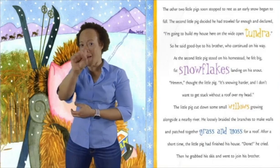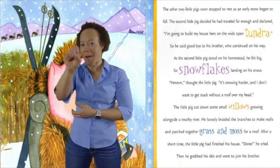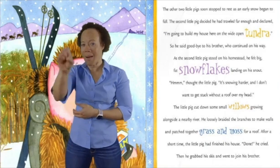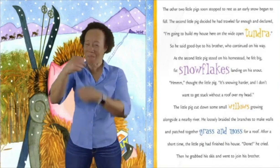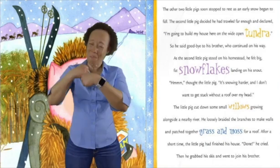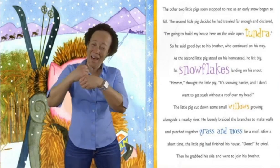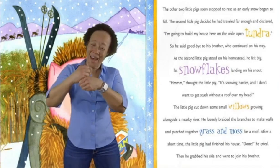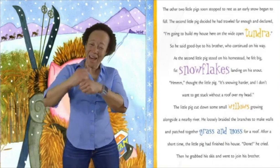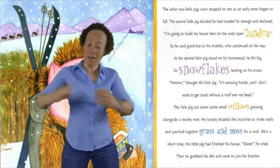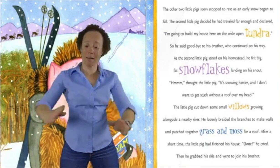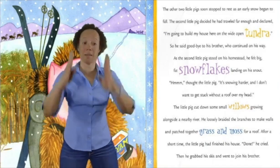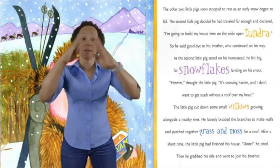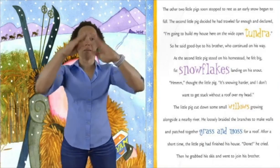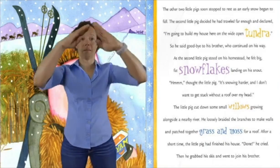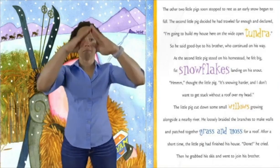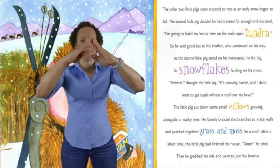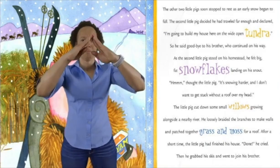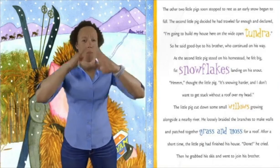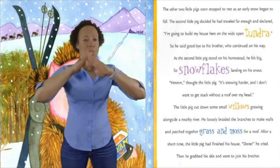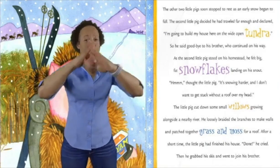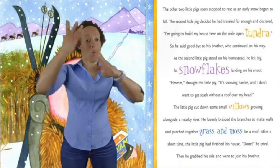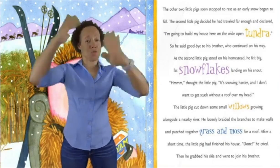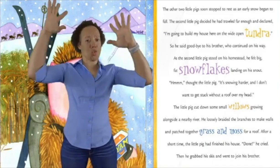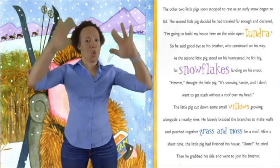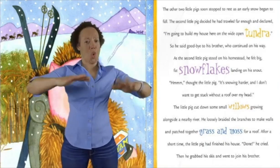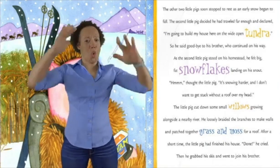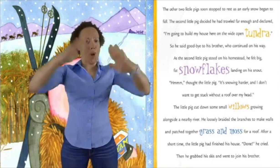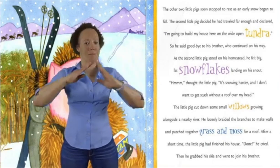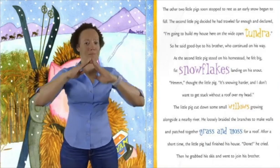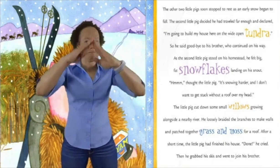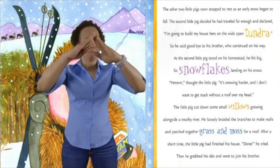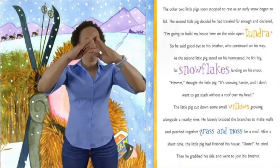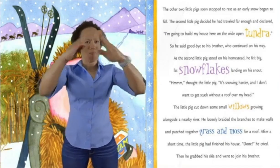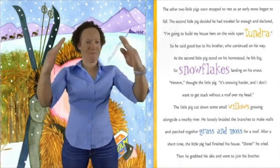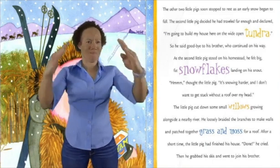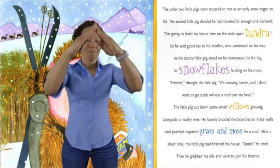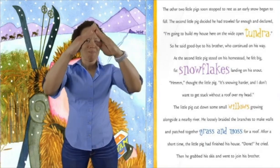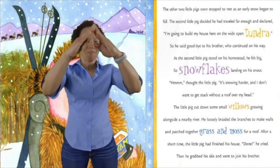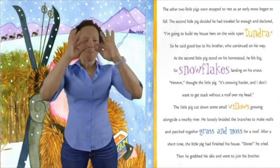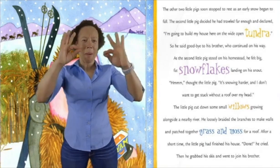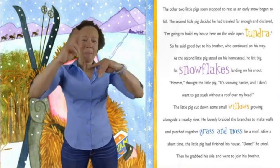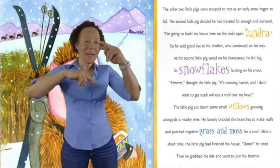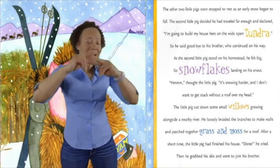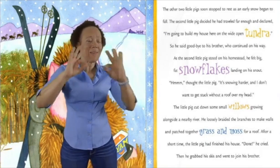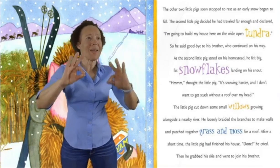loosely braided the branches to make walls and patched together grass and moss for a roof.